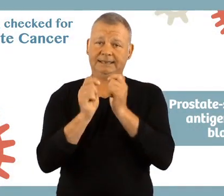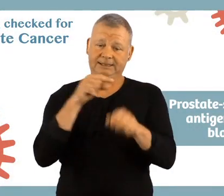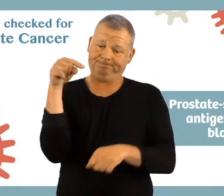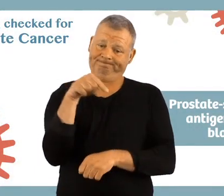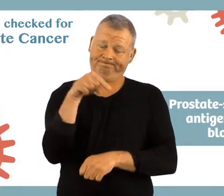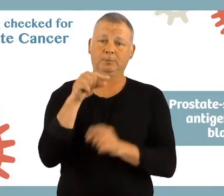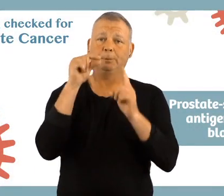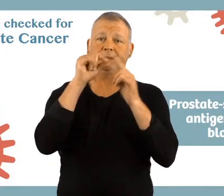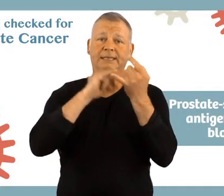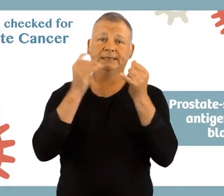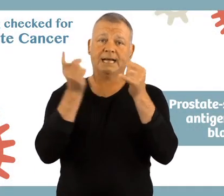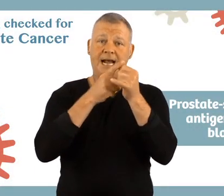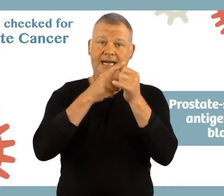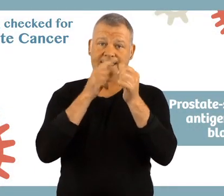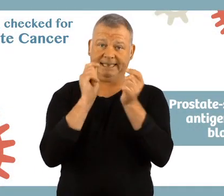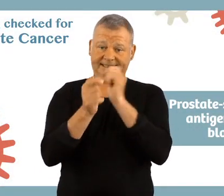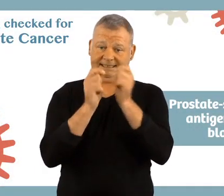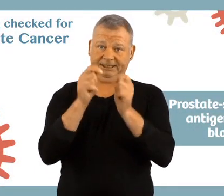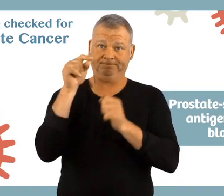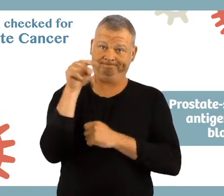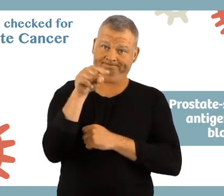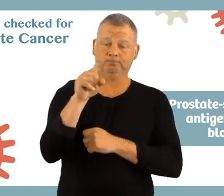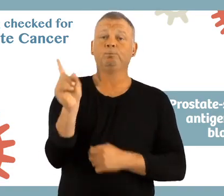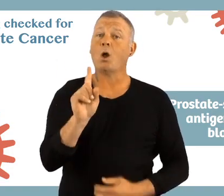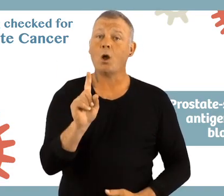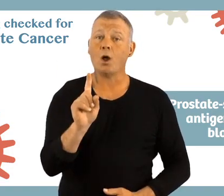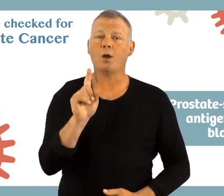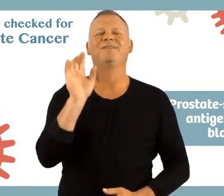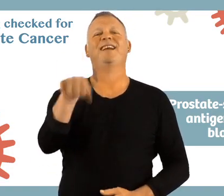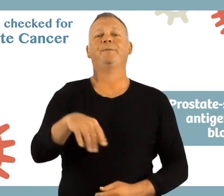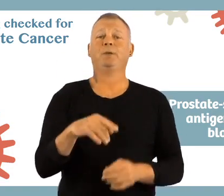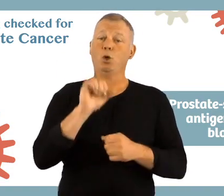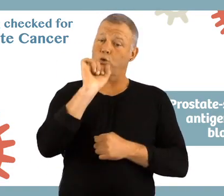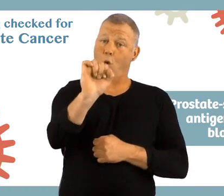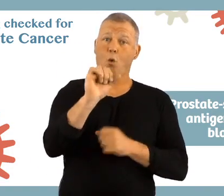The prostate-specific antigen, PSA, blood test.